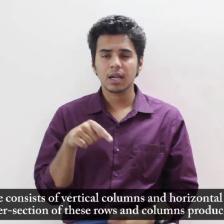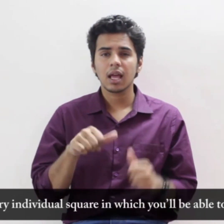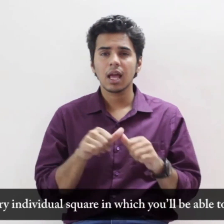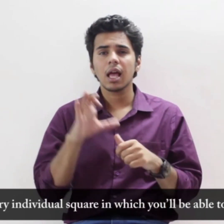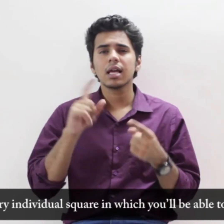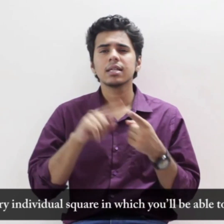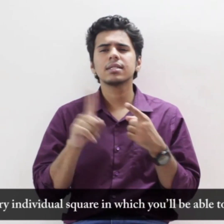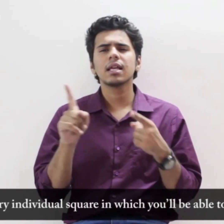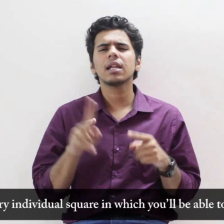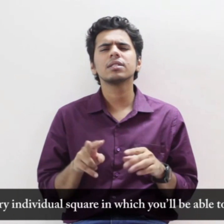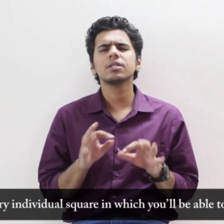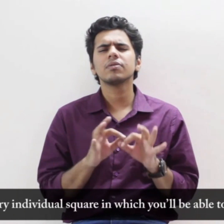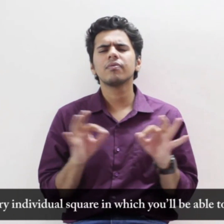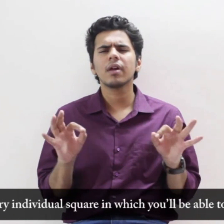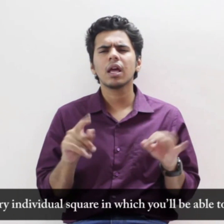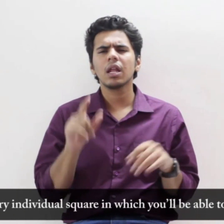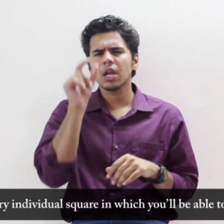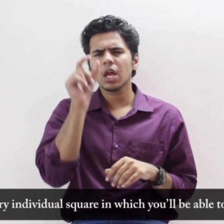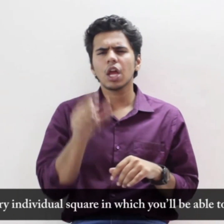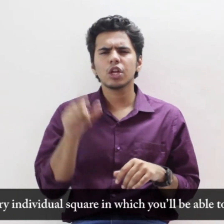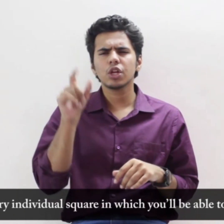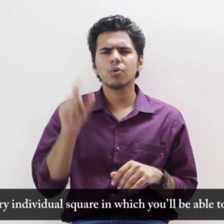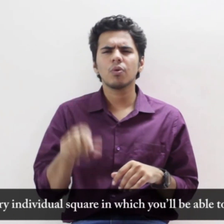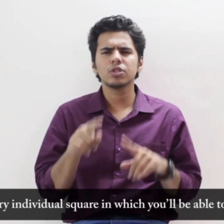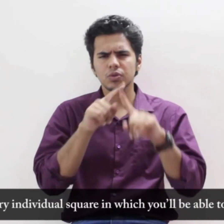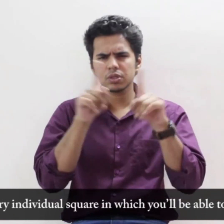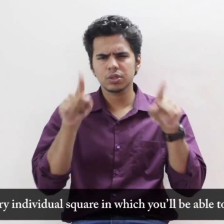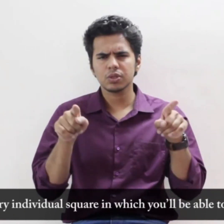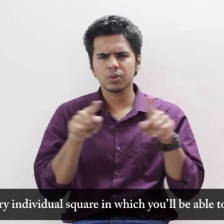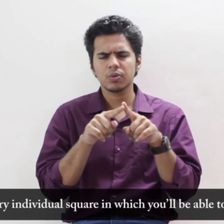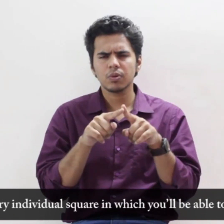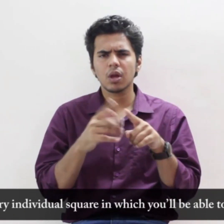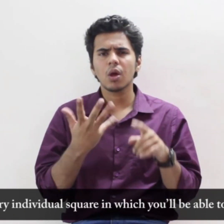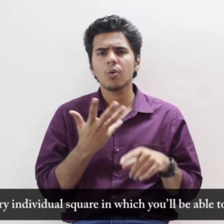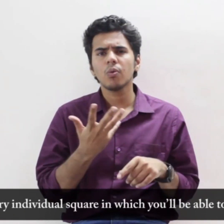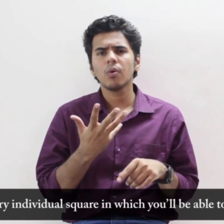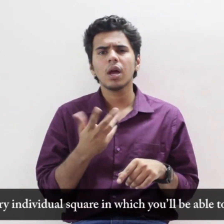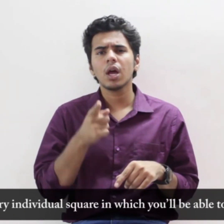A cell is every individual square in which you will be able to enter text.